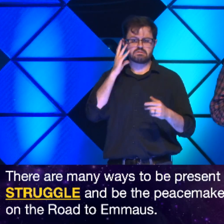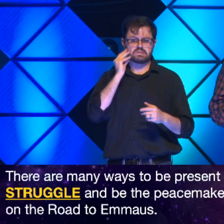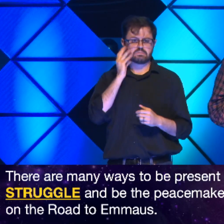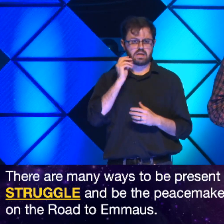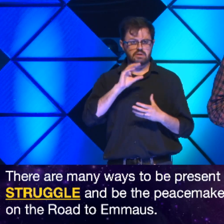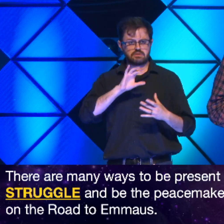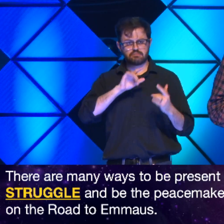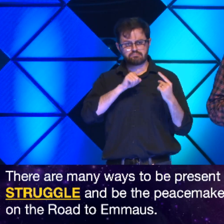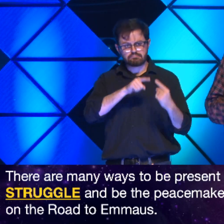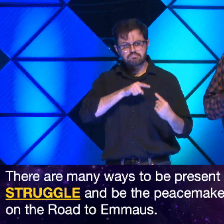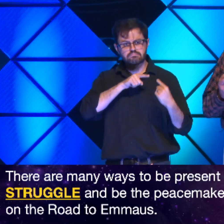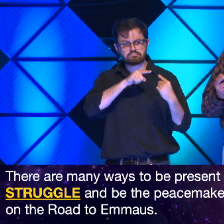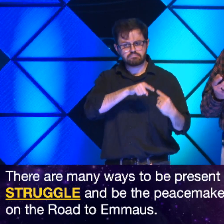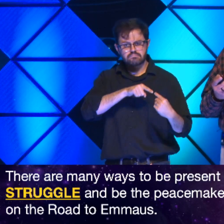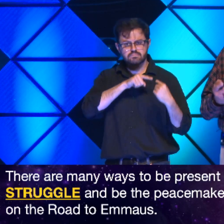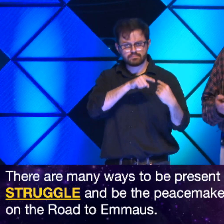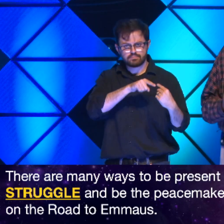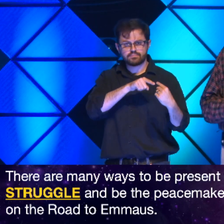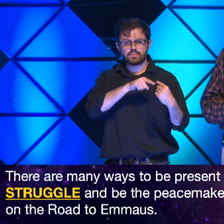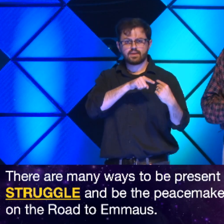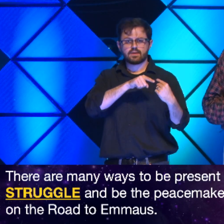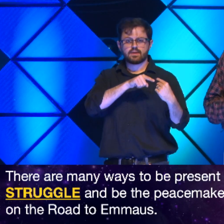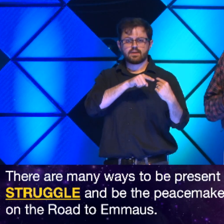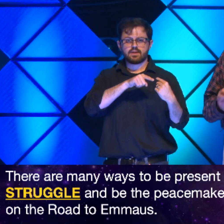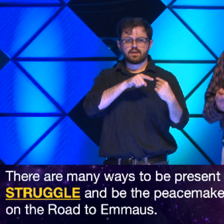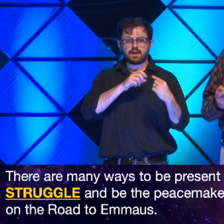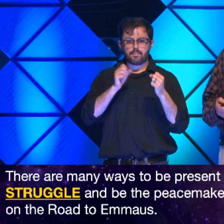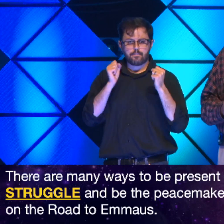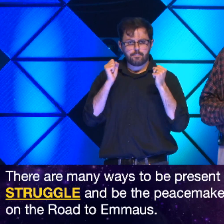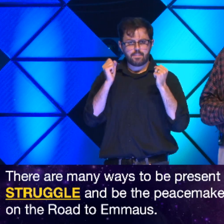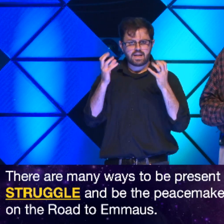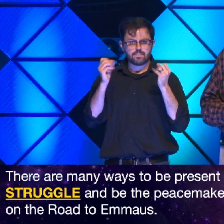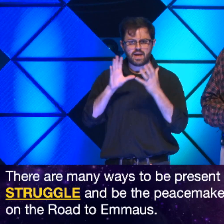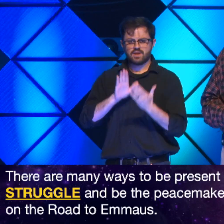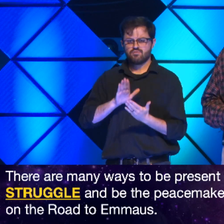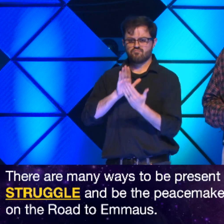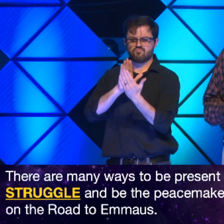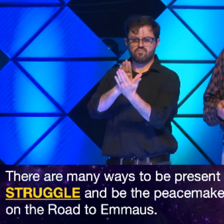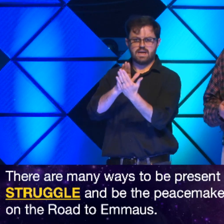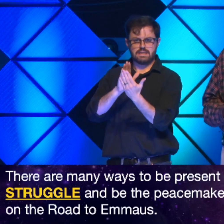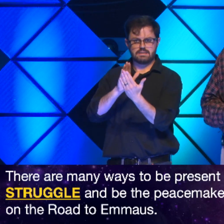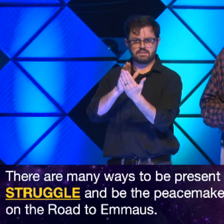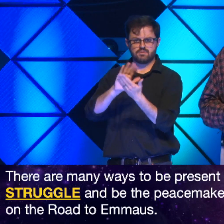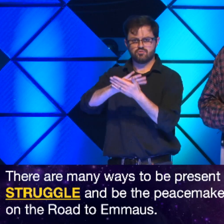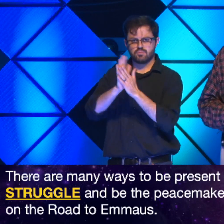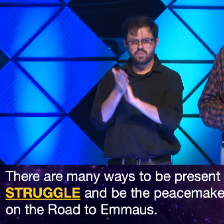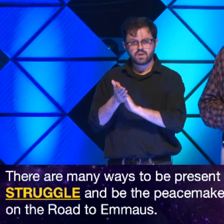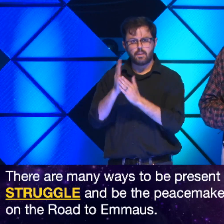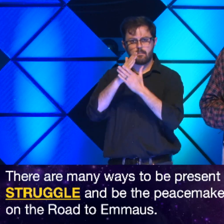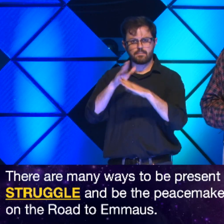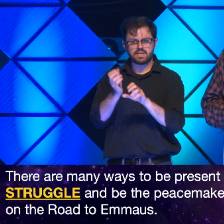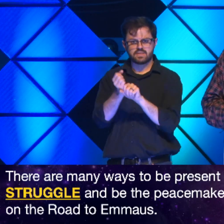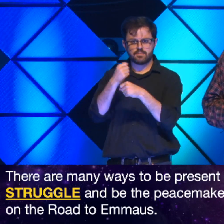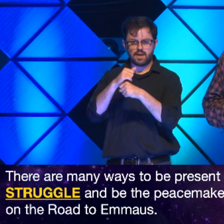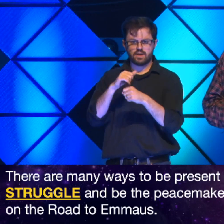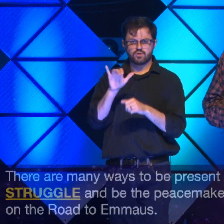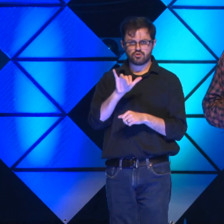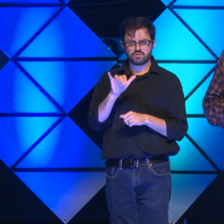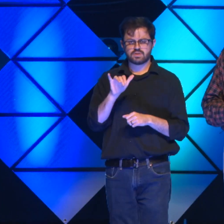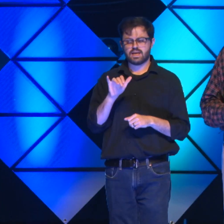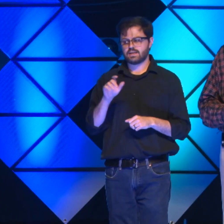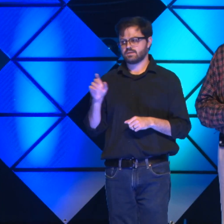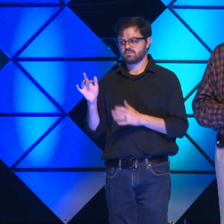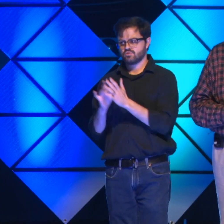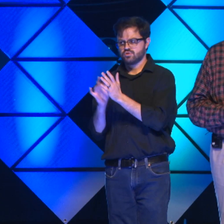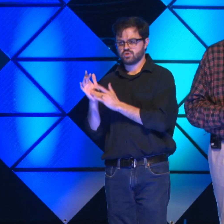struggle and to be the peacemaker that Jesus demonstrated on the road to Emmaus. Let's